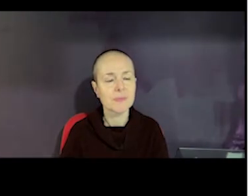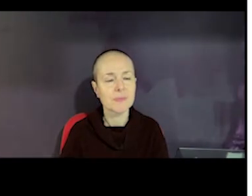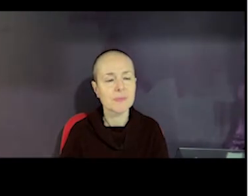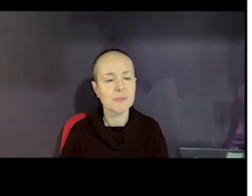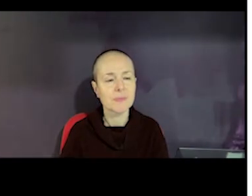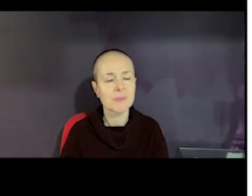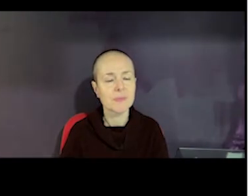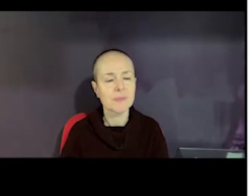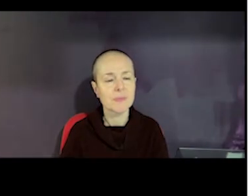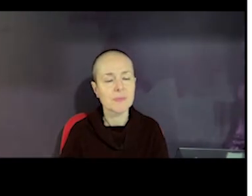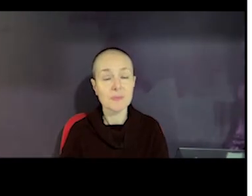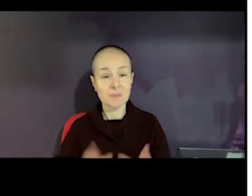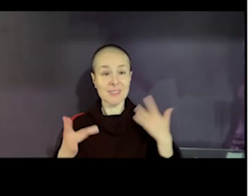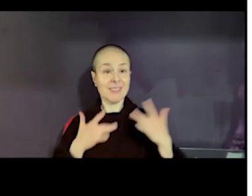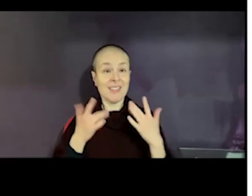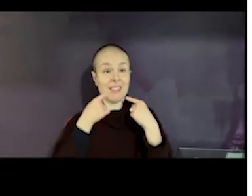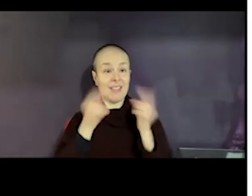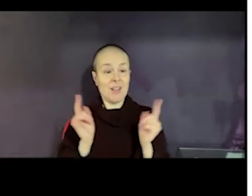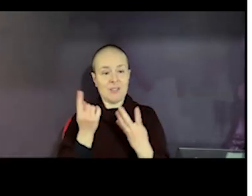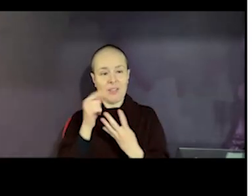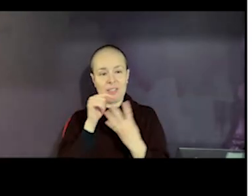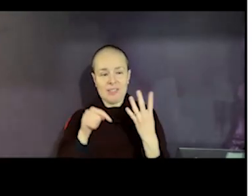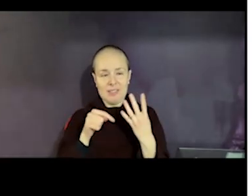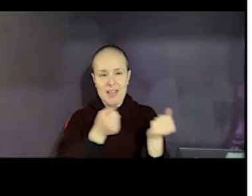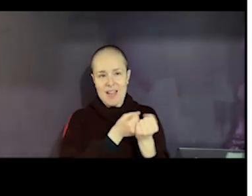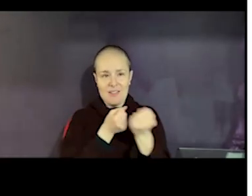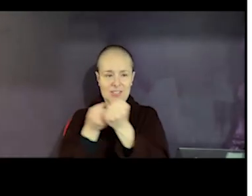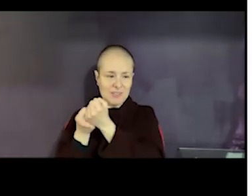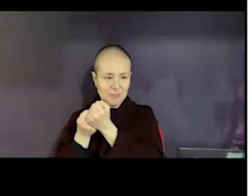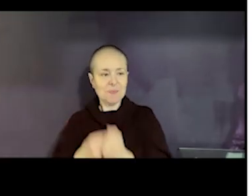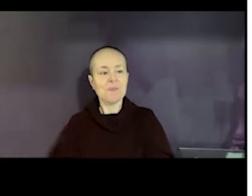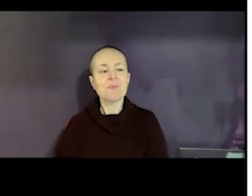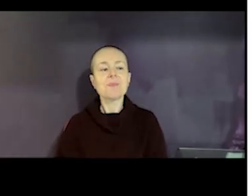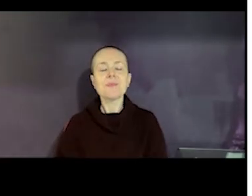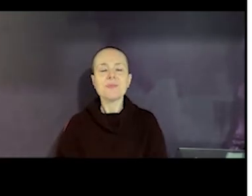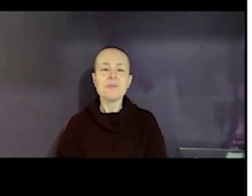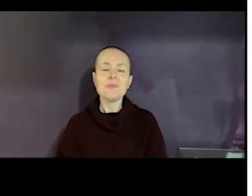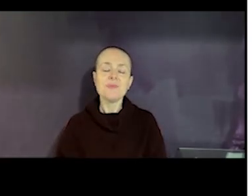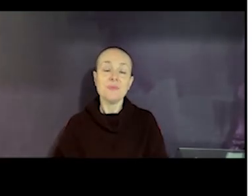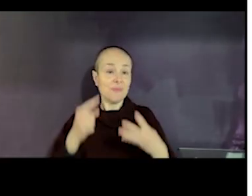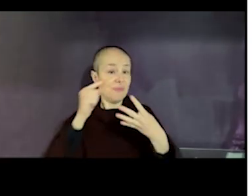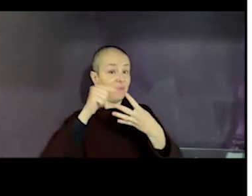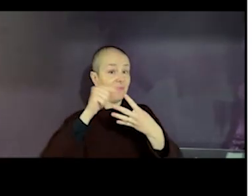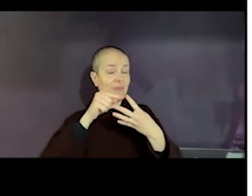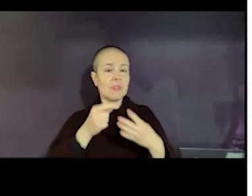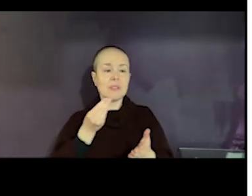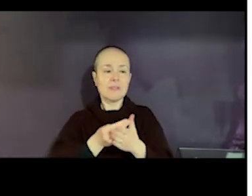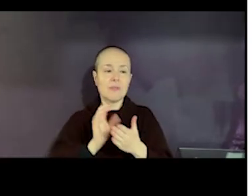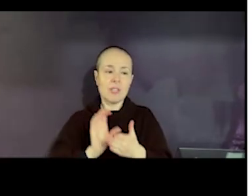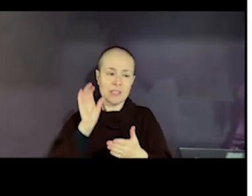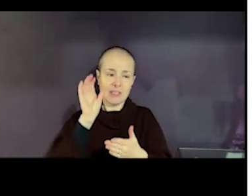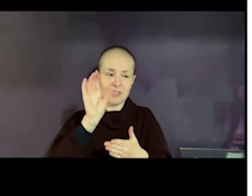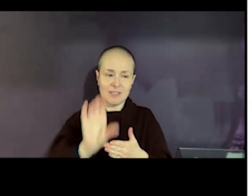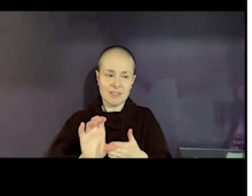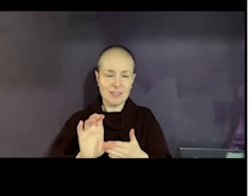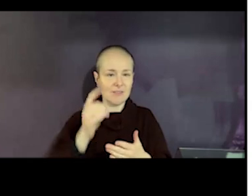Our New York City Dance, I'm excited to announce the 4 advocacy priorities we have. The first is just funding for the dance